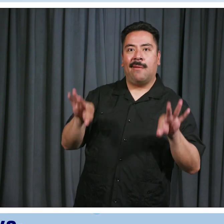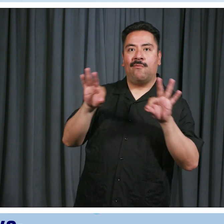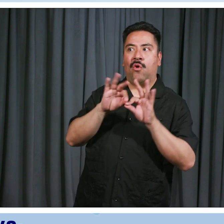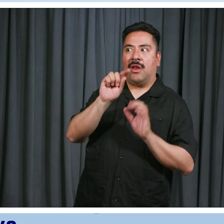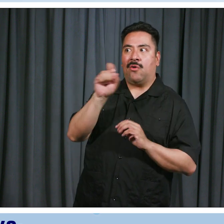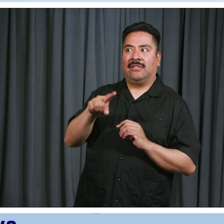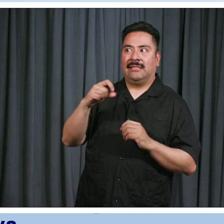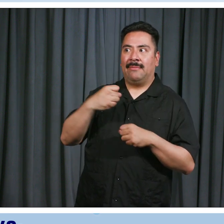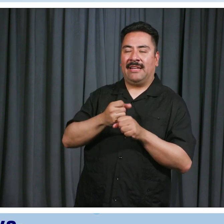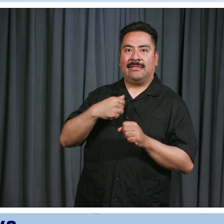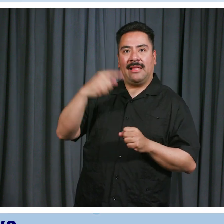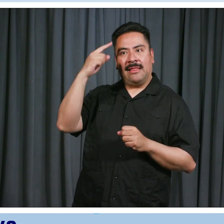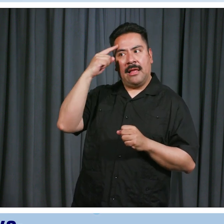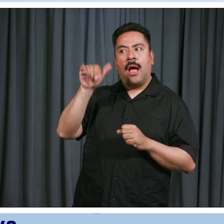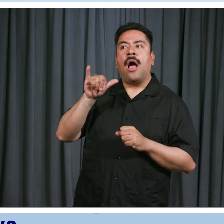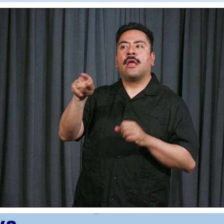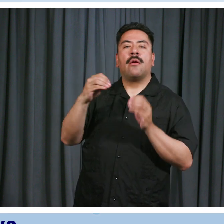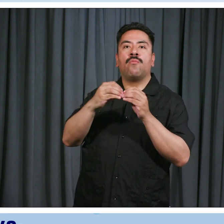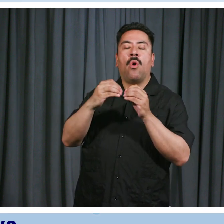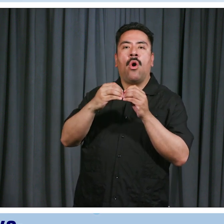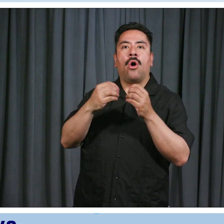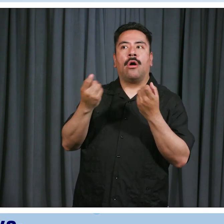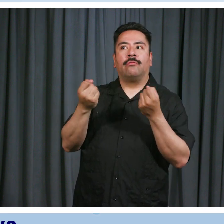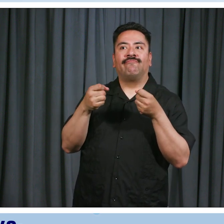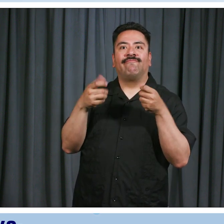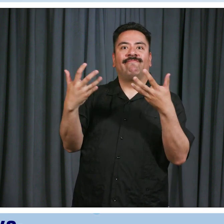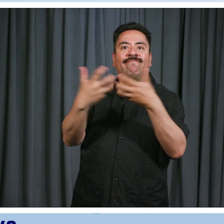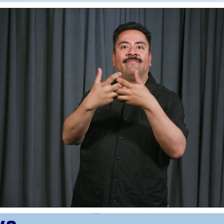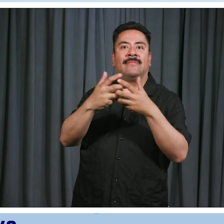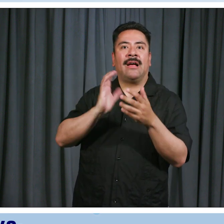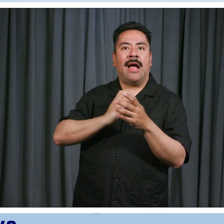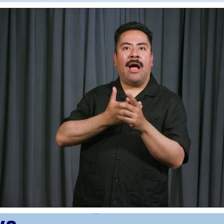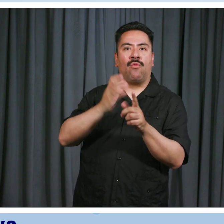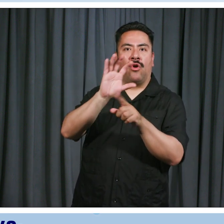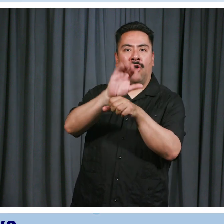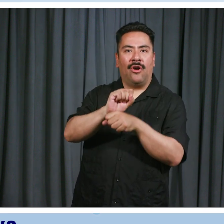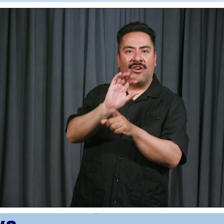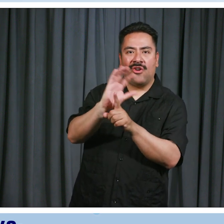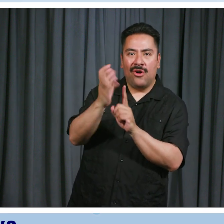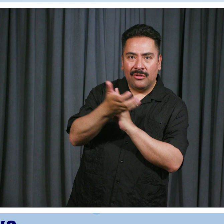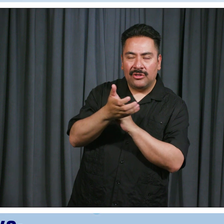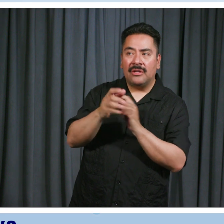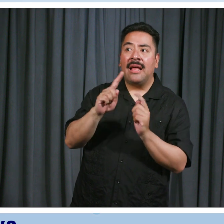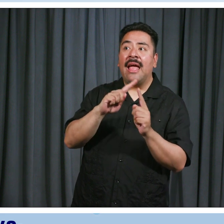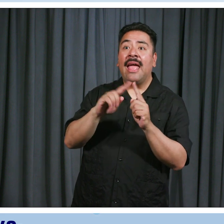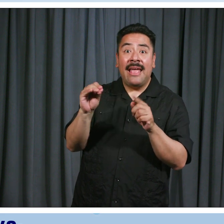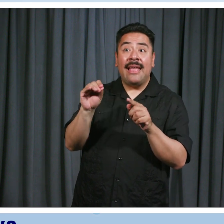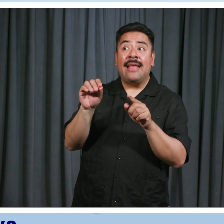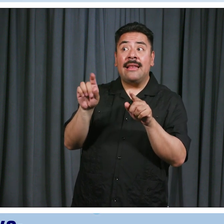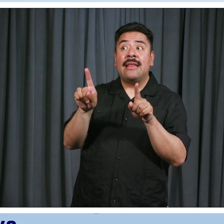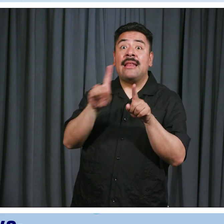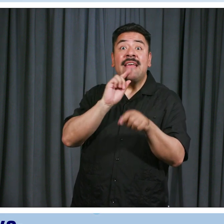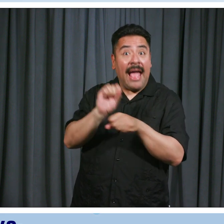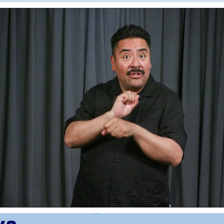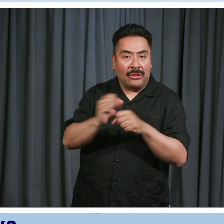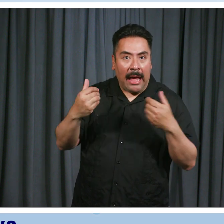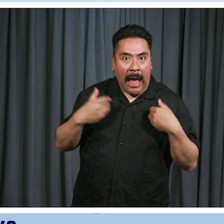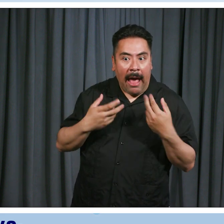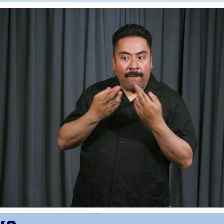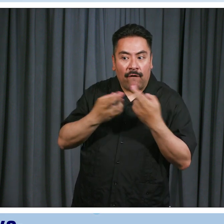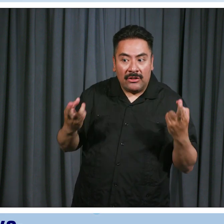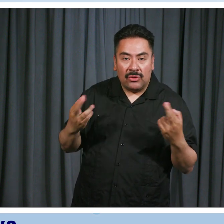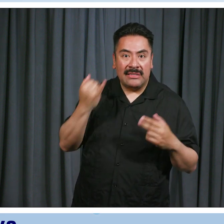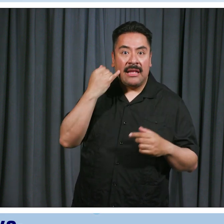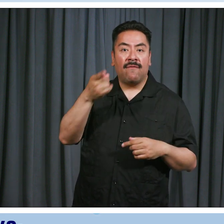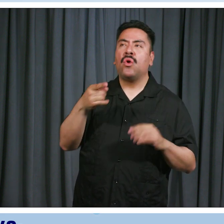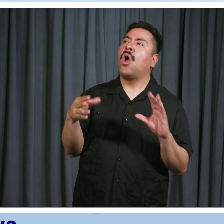makes me think that they are much more aligned with our culture, actually. And then actually have those resources. So if you're touting that you